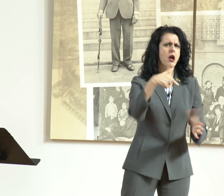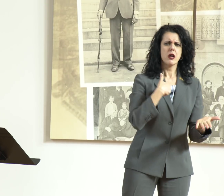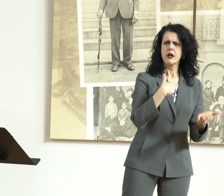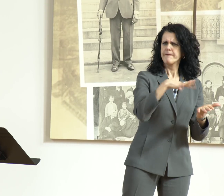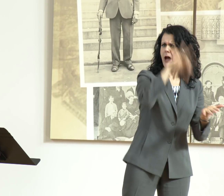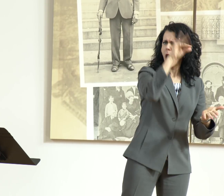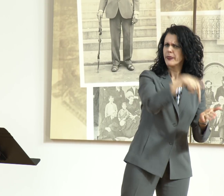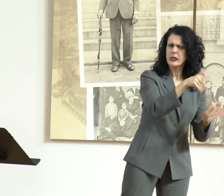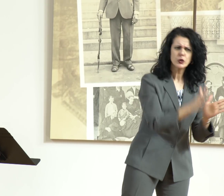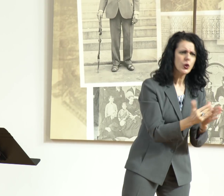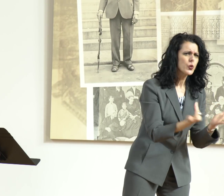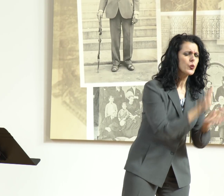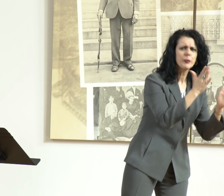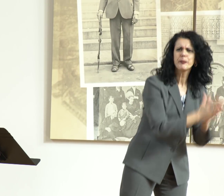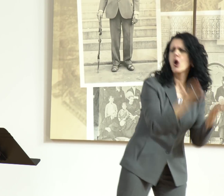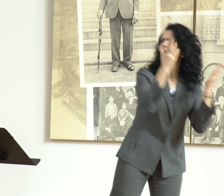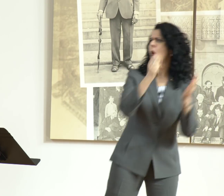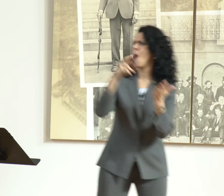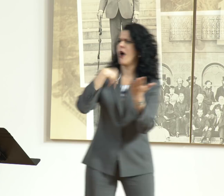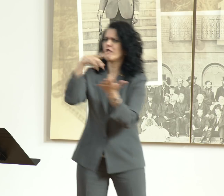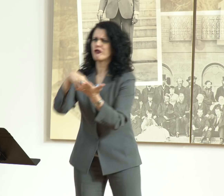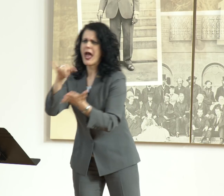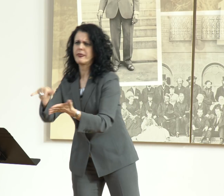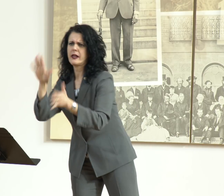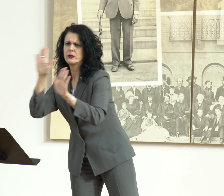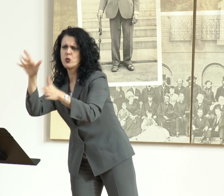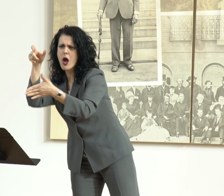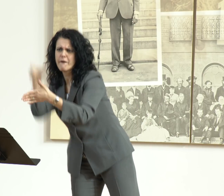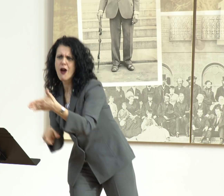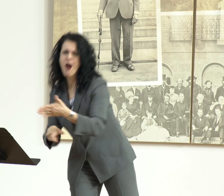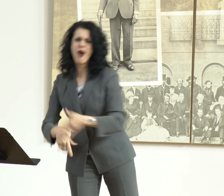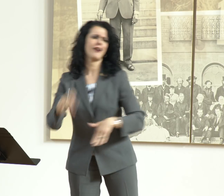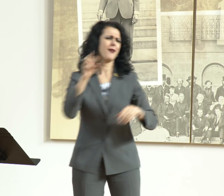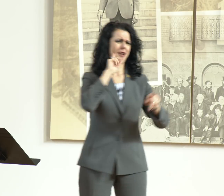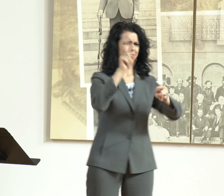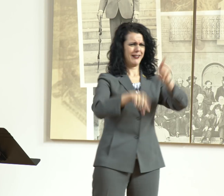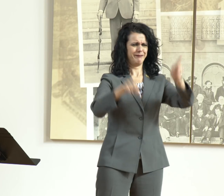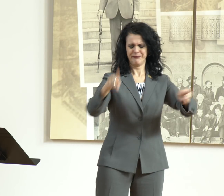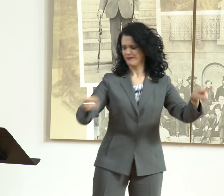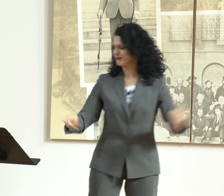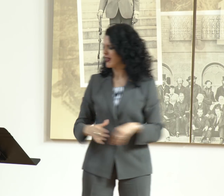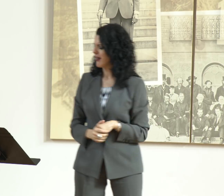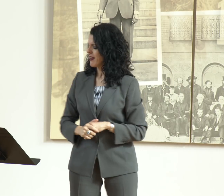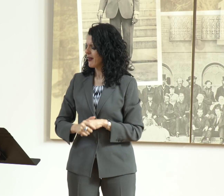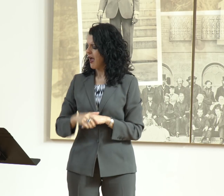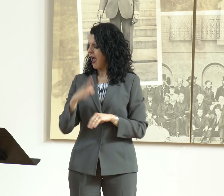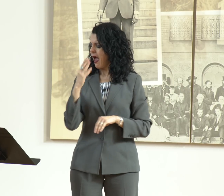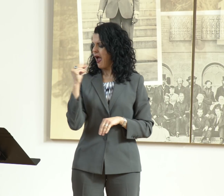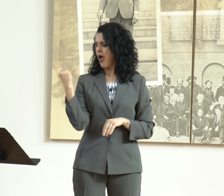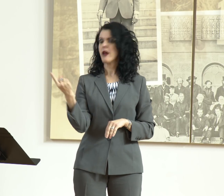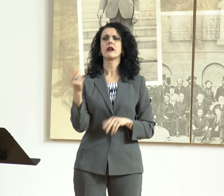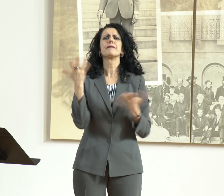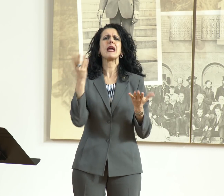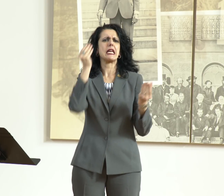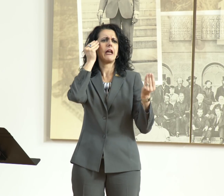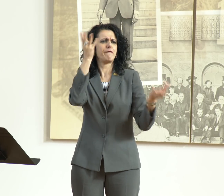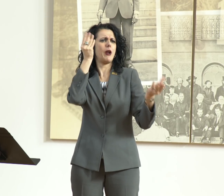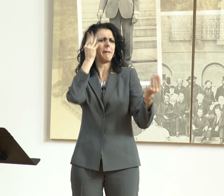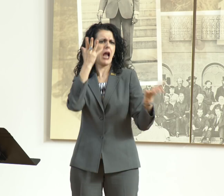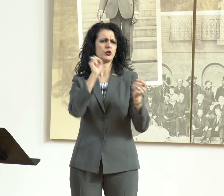of reading and watching the news would always be talked about. He would say to us, I found this wonderful new article or read this